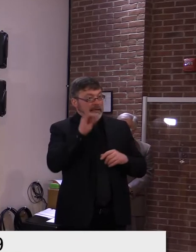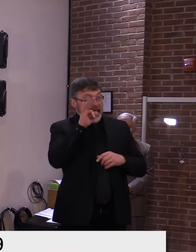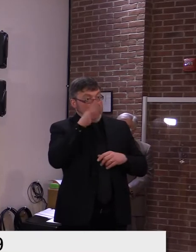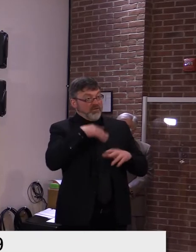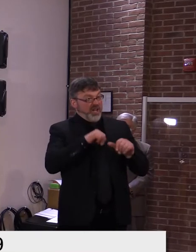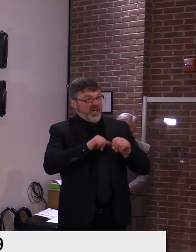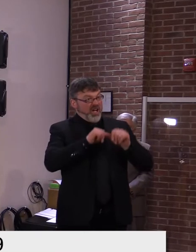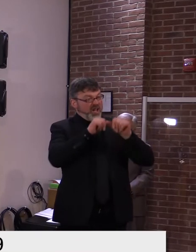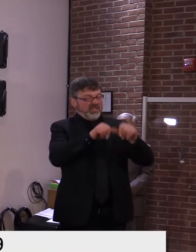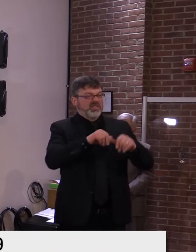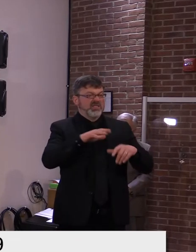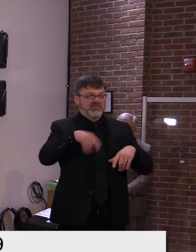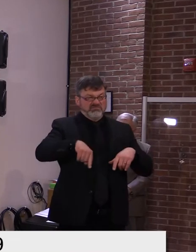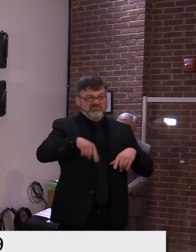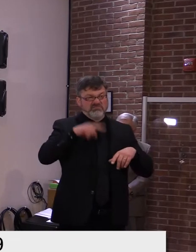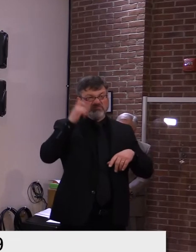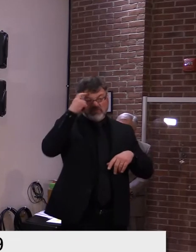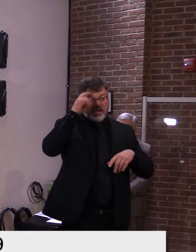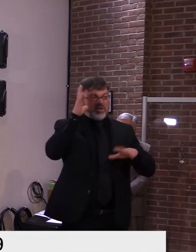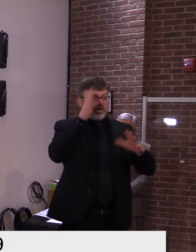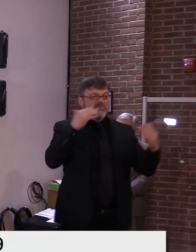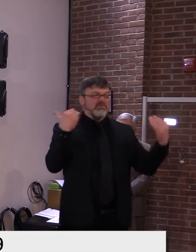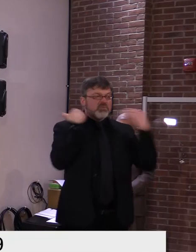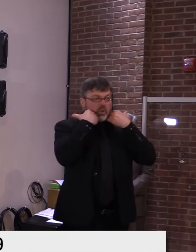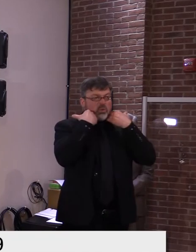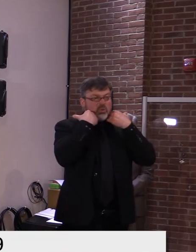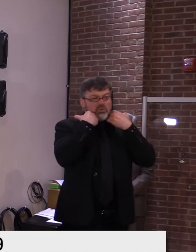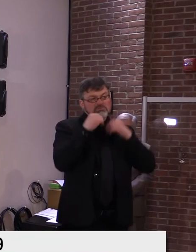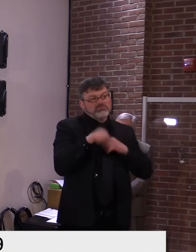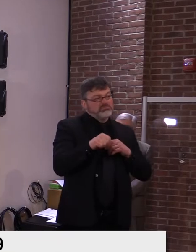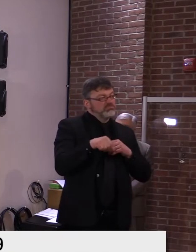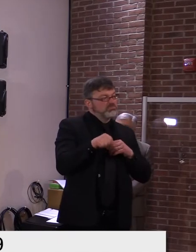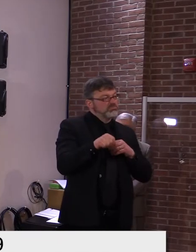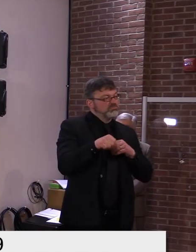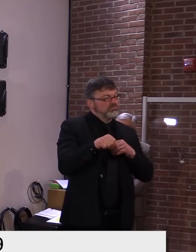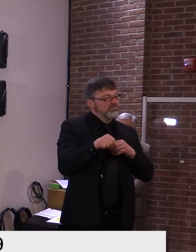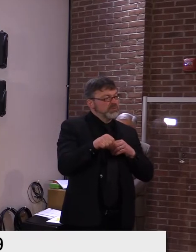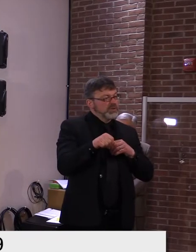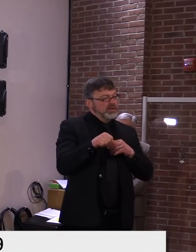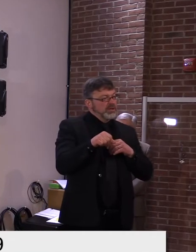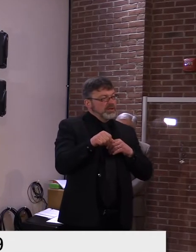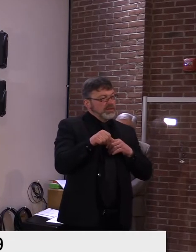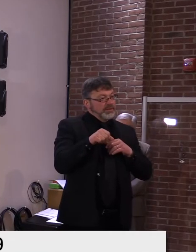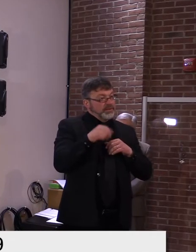have to be realistic, and we have to be honest about the challenges.